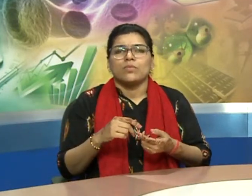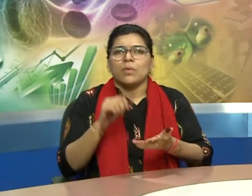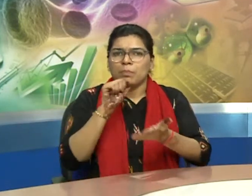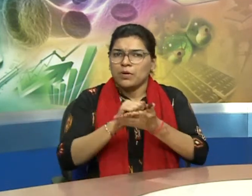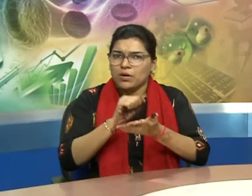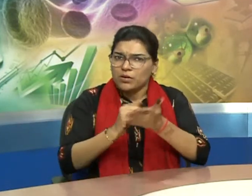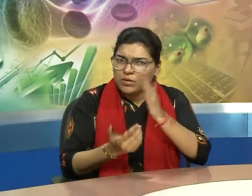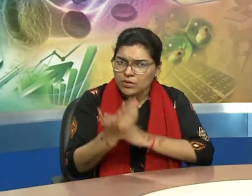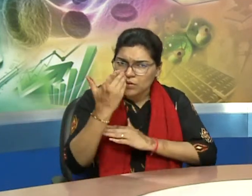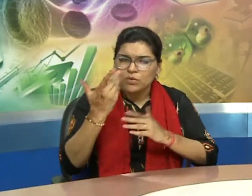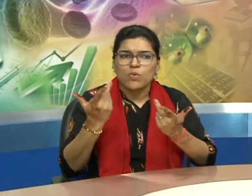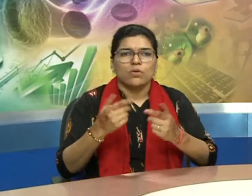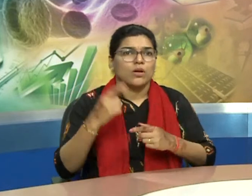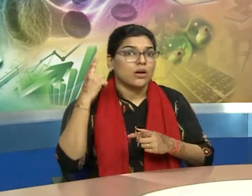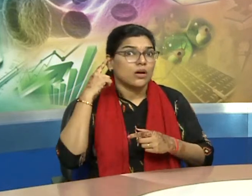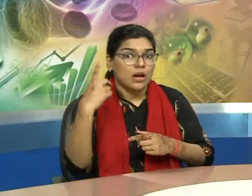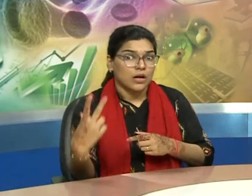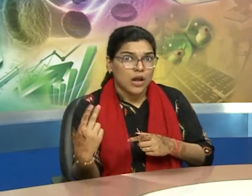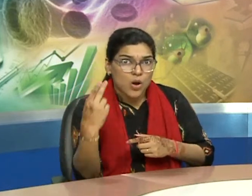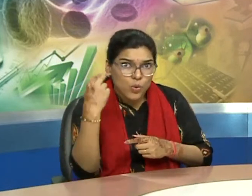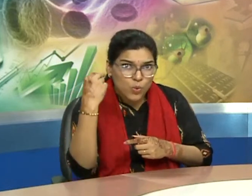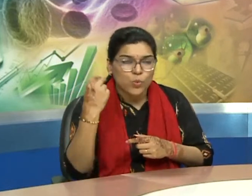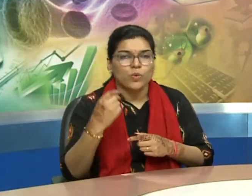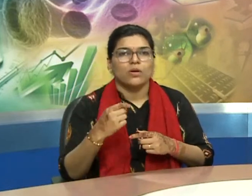and computer-aided teaching